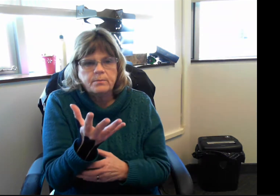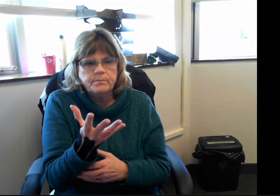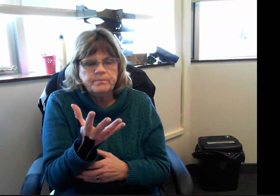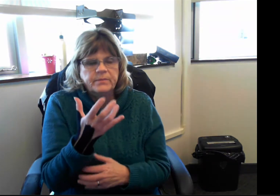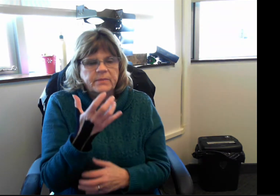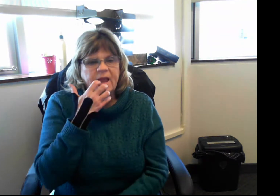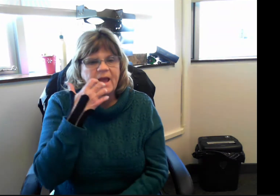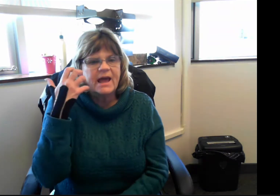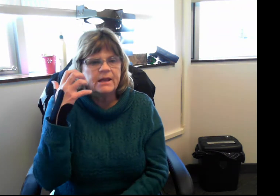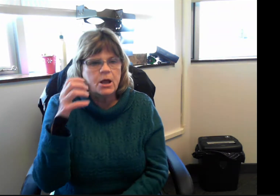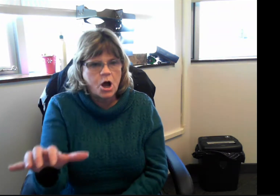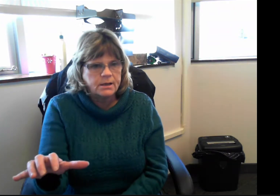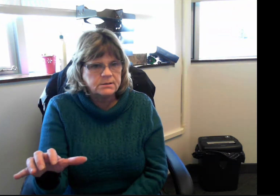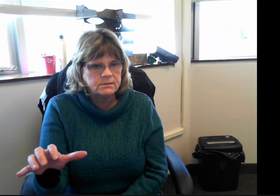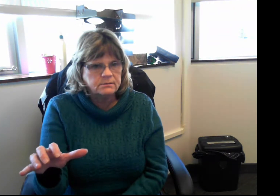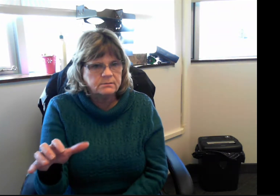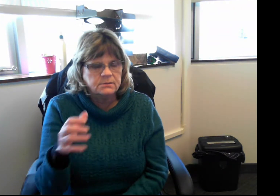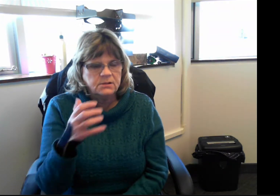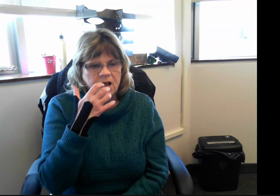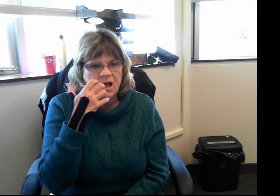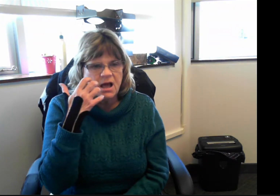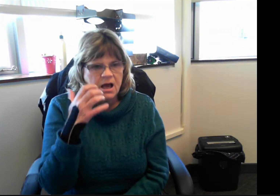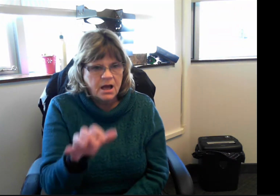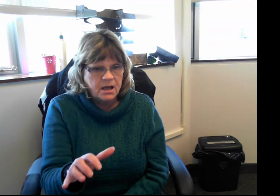warm and hot.